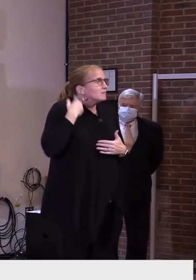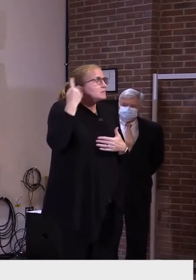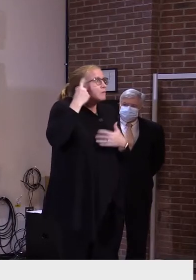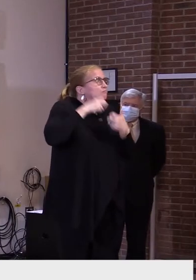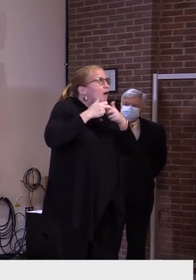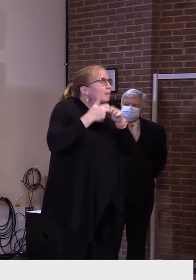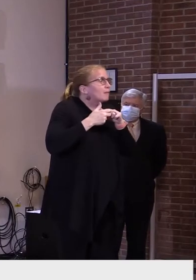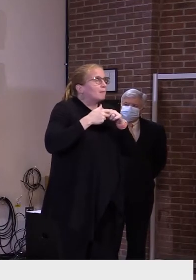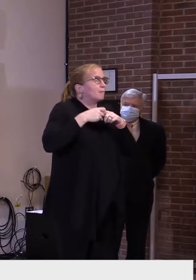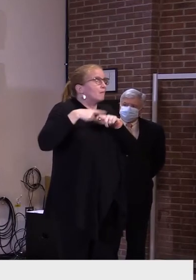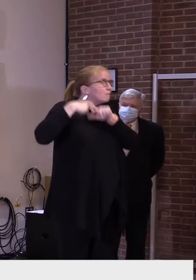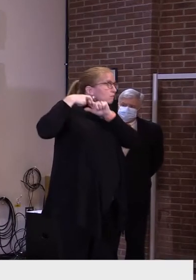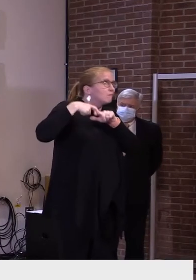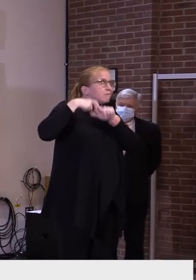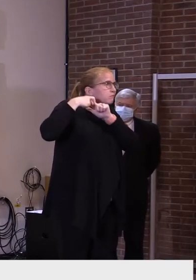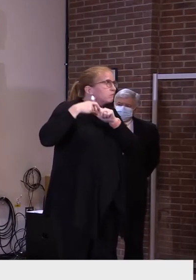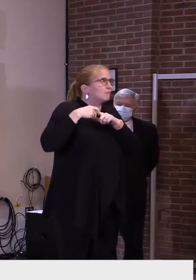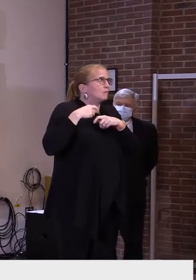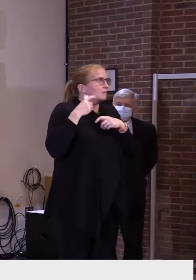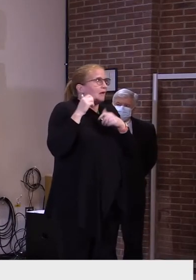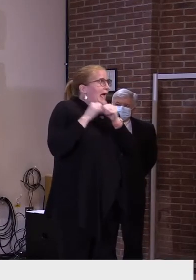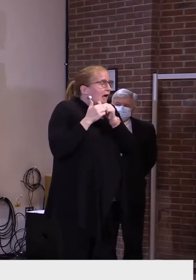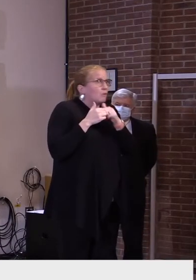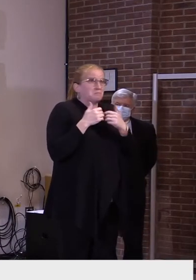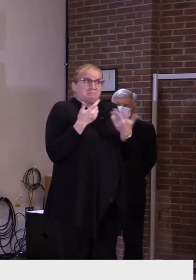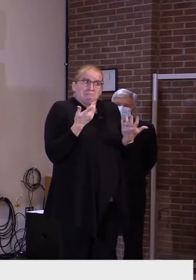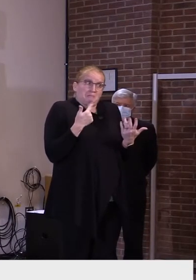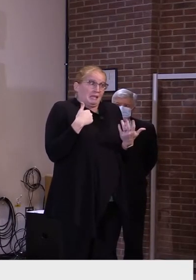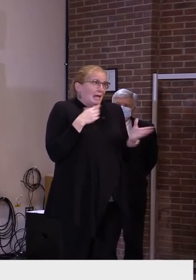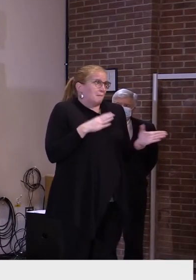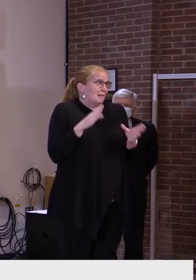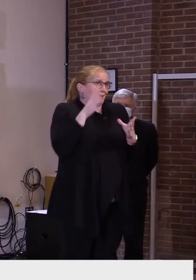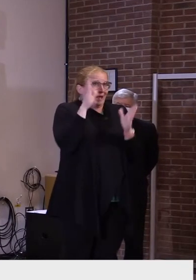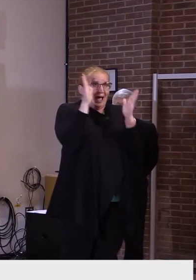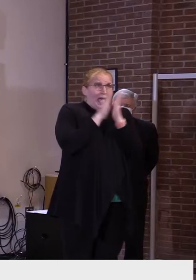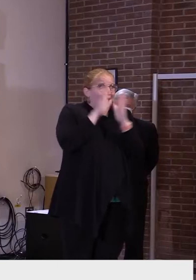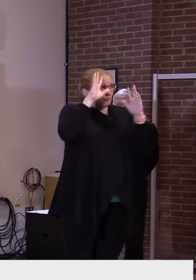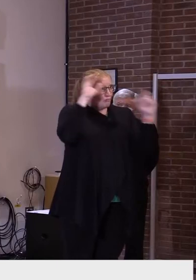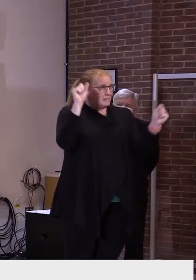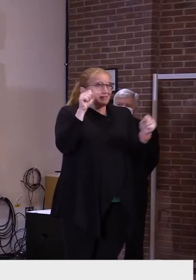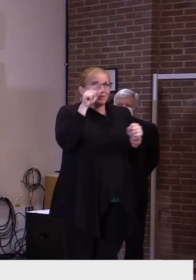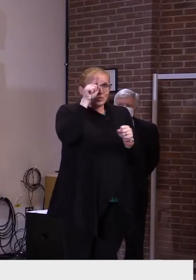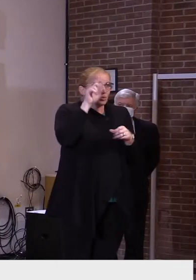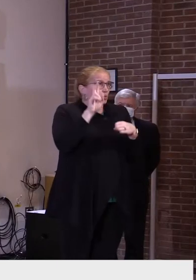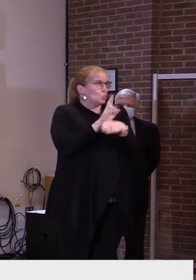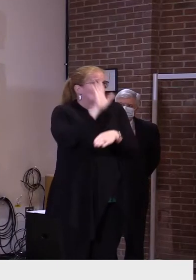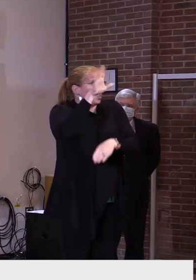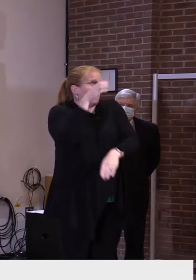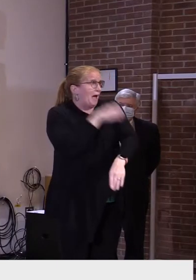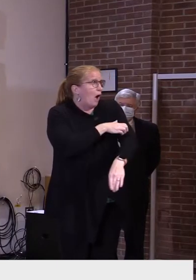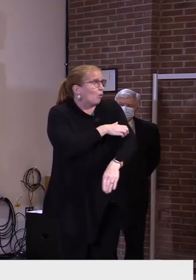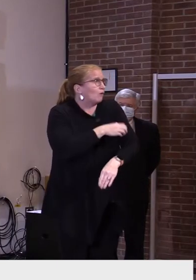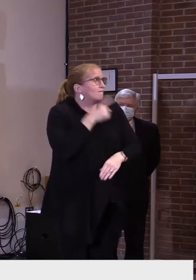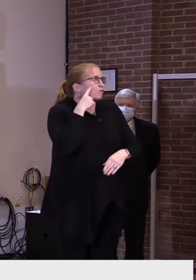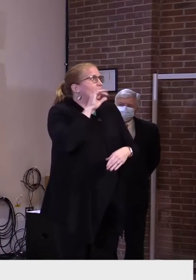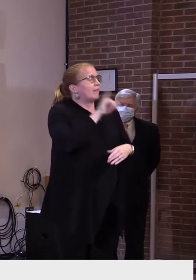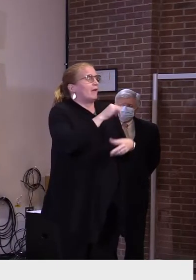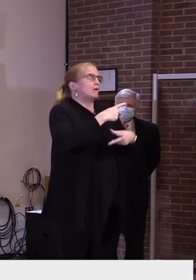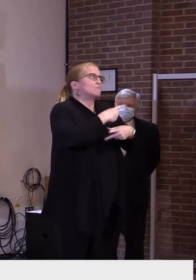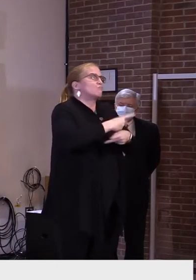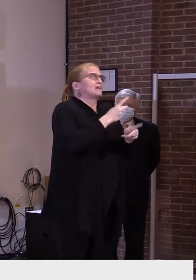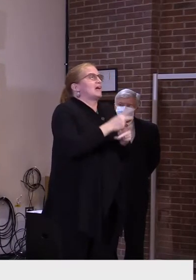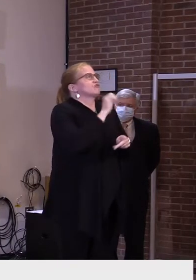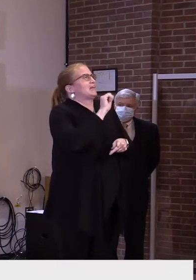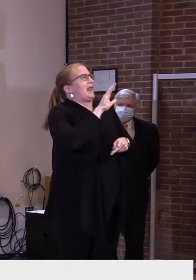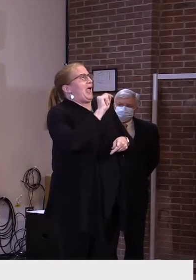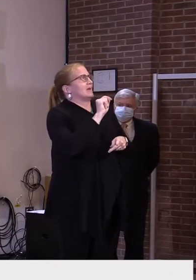then I would ask the president to use his powers for the Production Act to implement